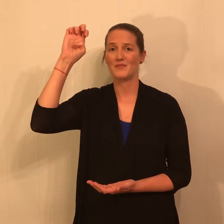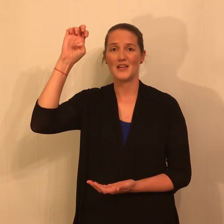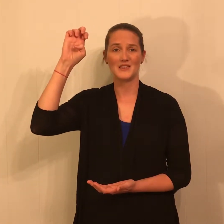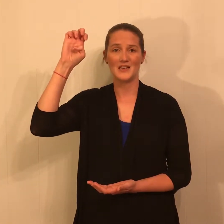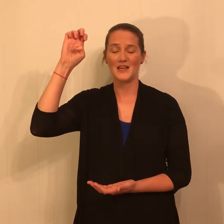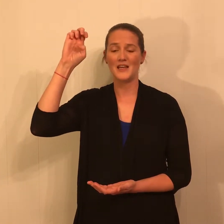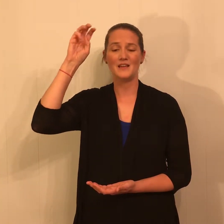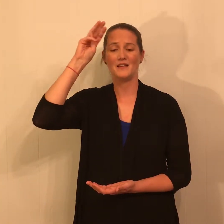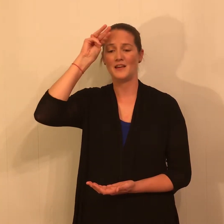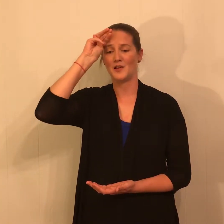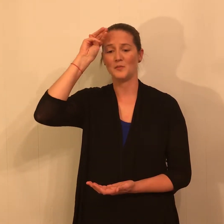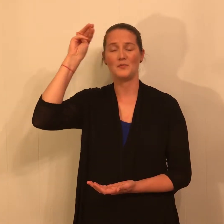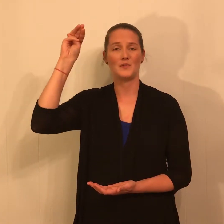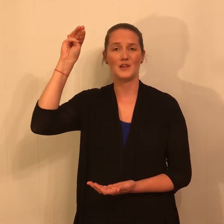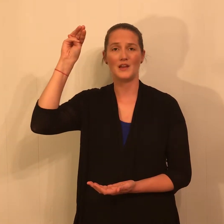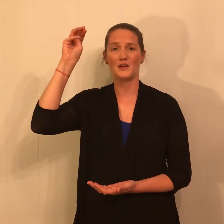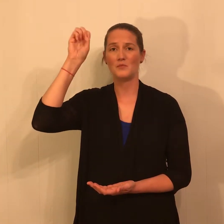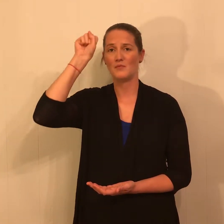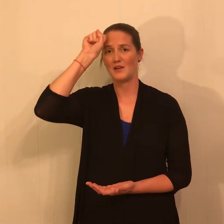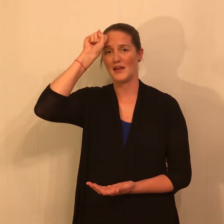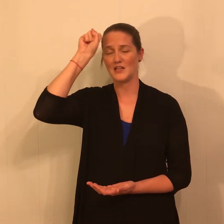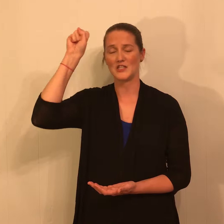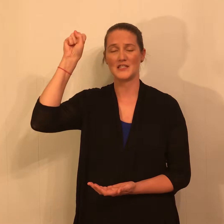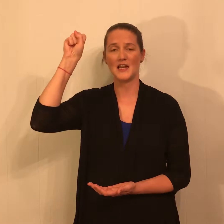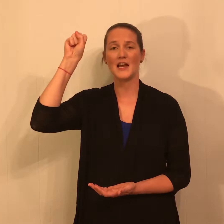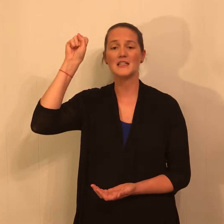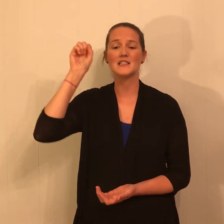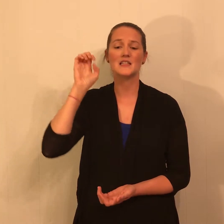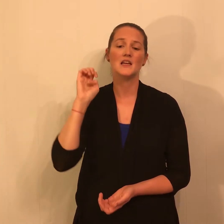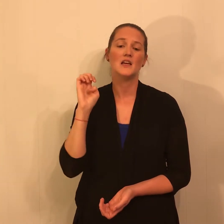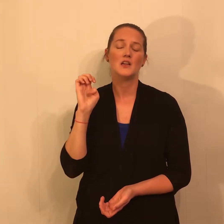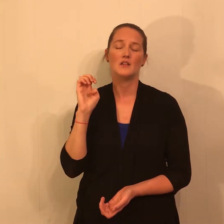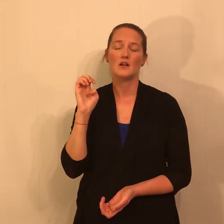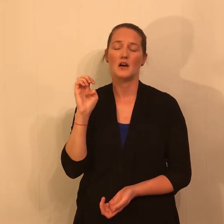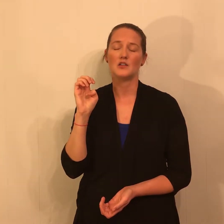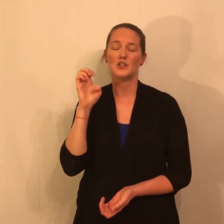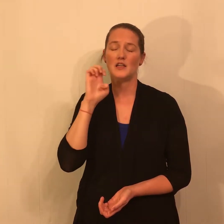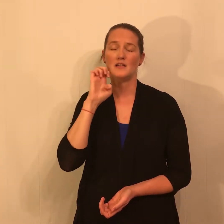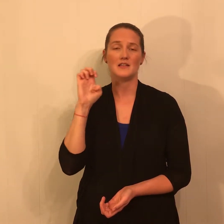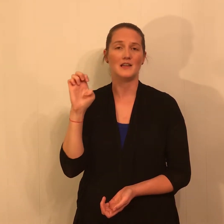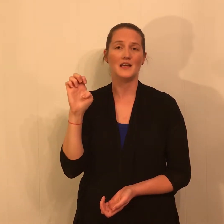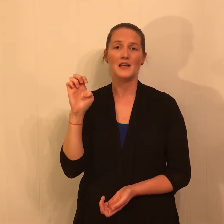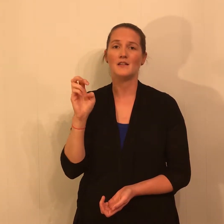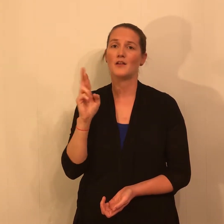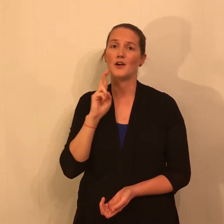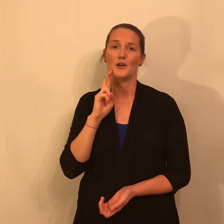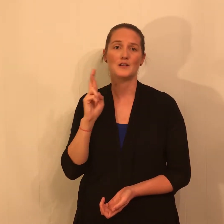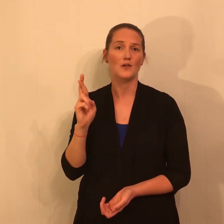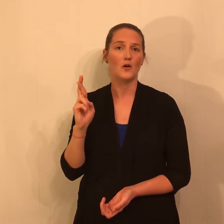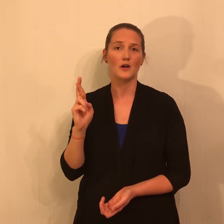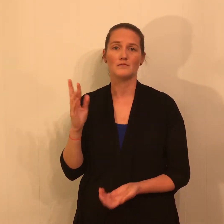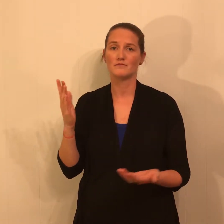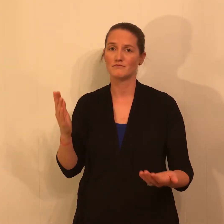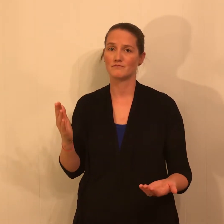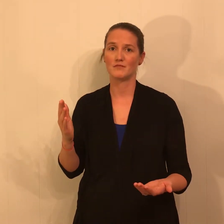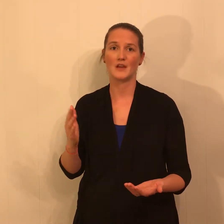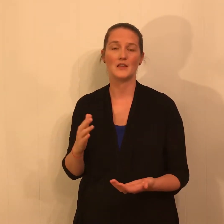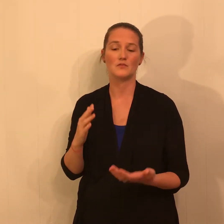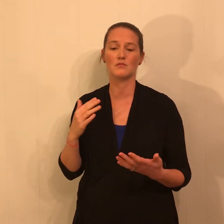is an E. Him is an M. H is an S. She is an E. Her is an R. It's